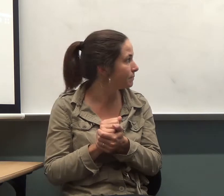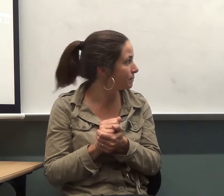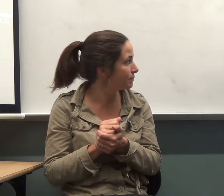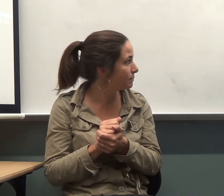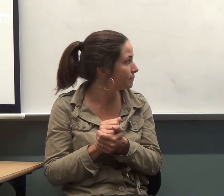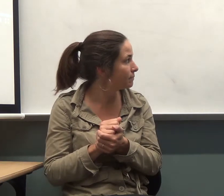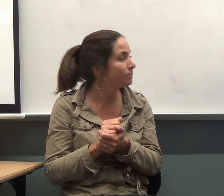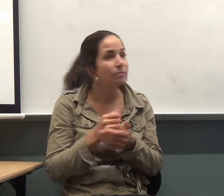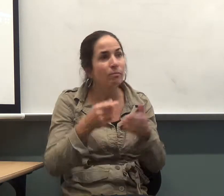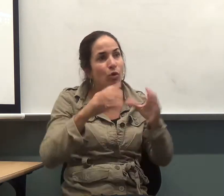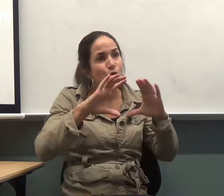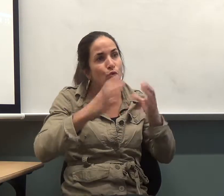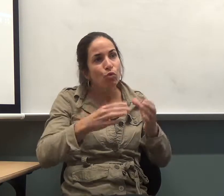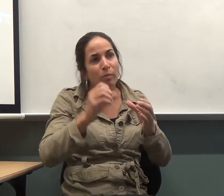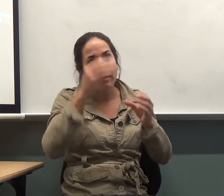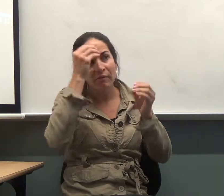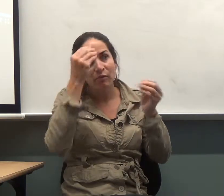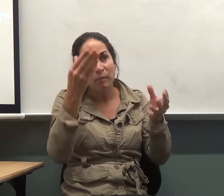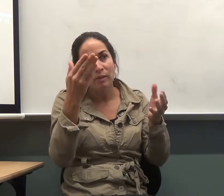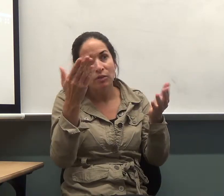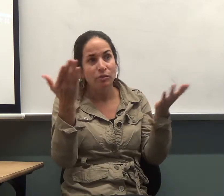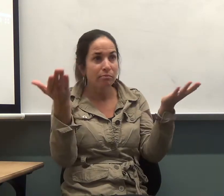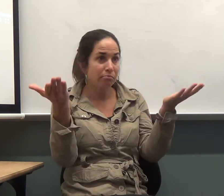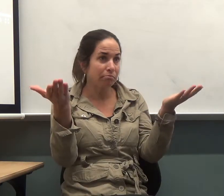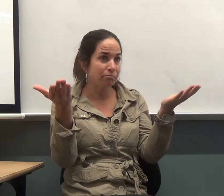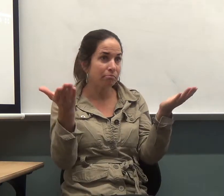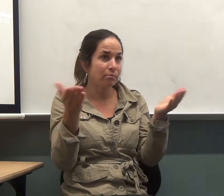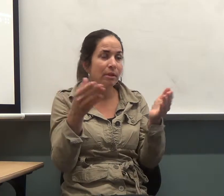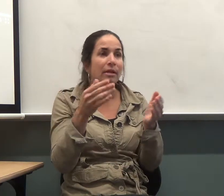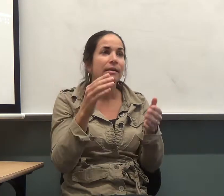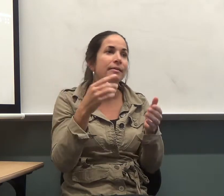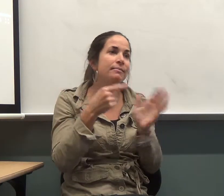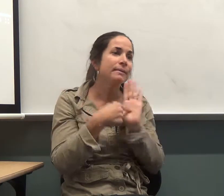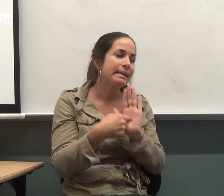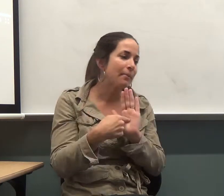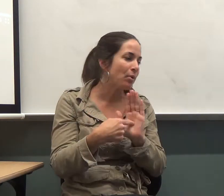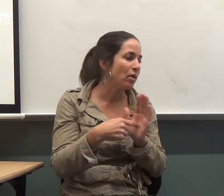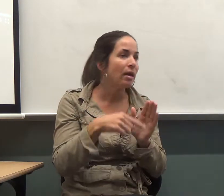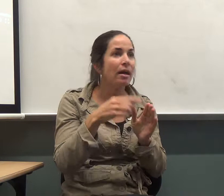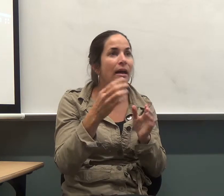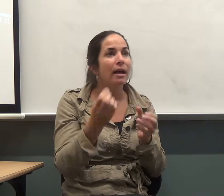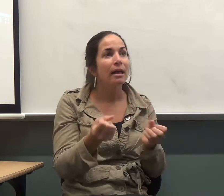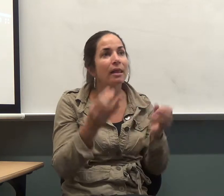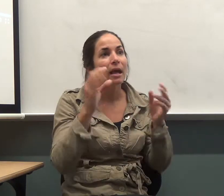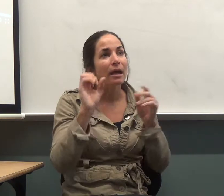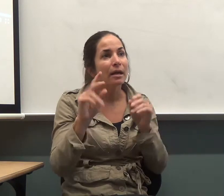Maybe a group of information. A lot of people have witnessed Bigfoot. Bigfoot. Big feet.